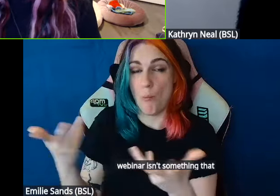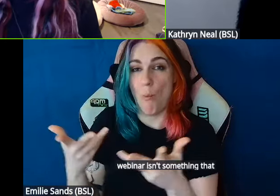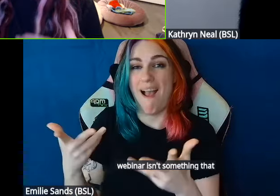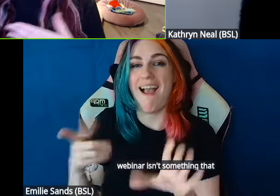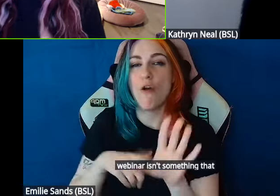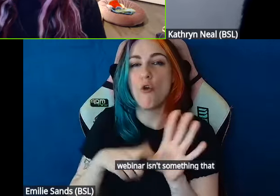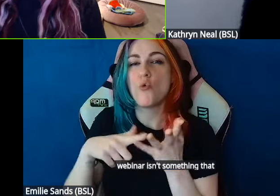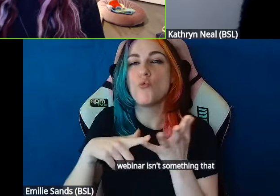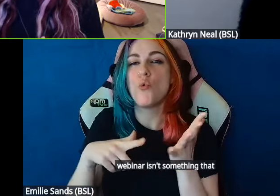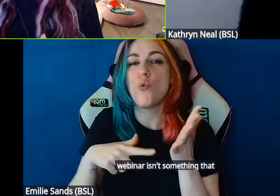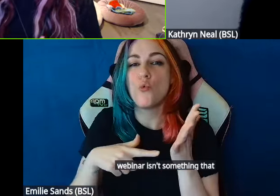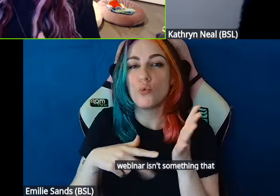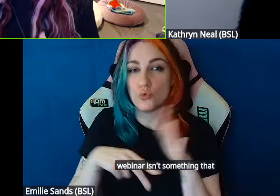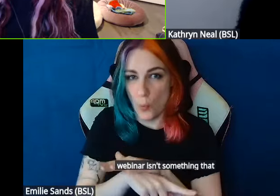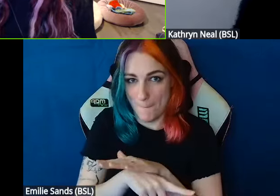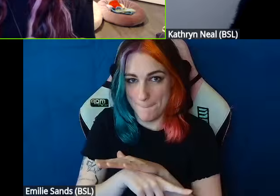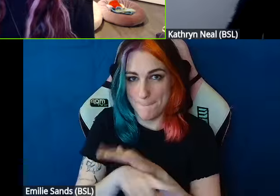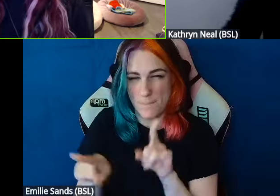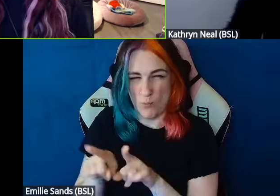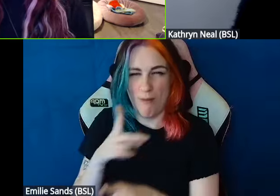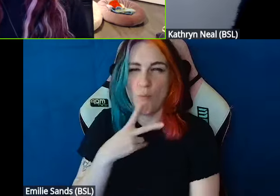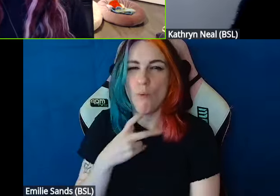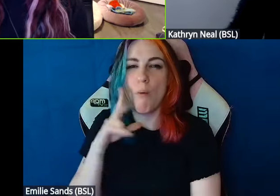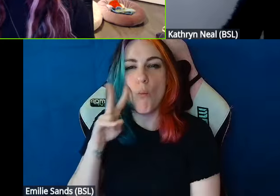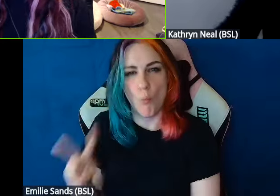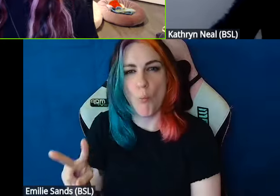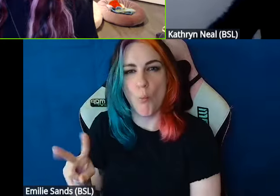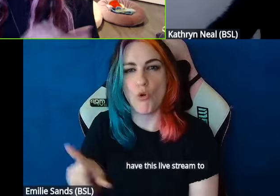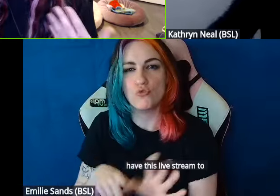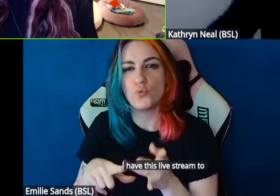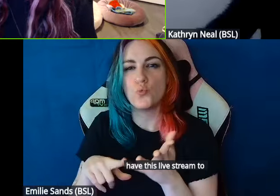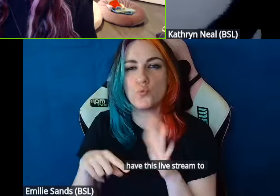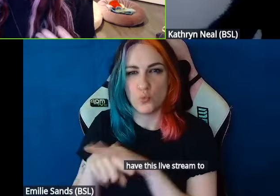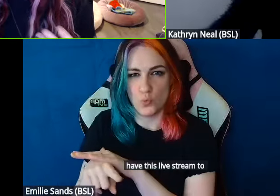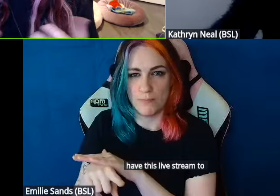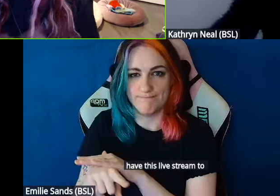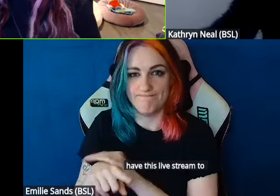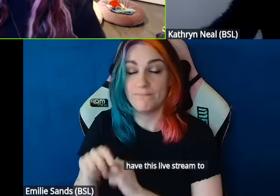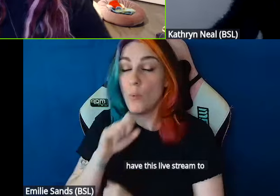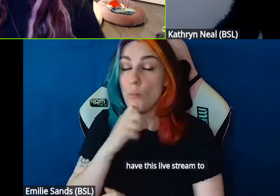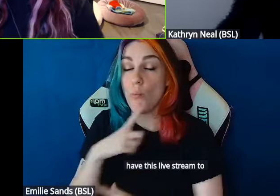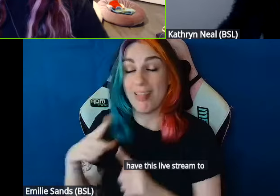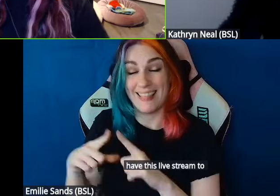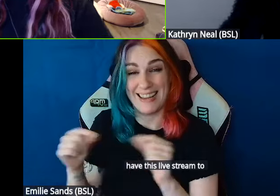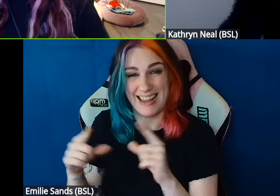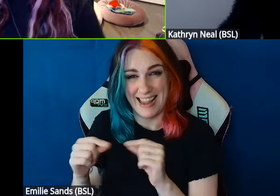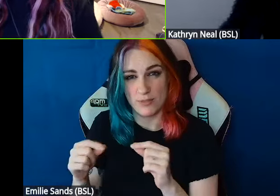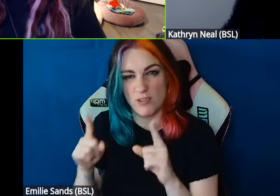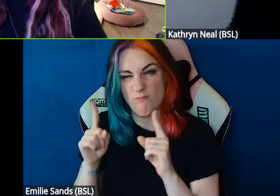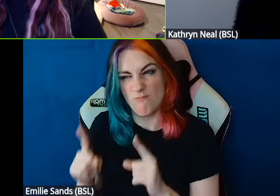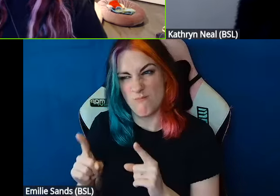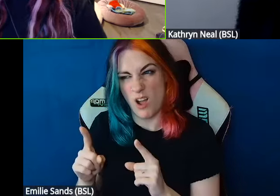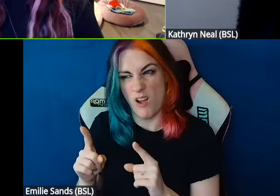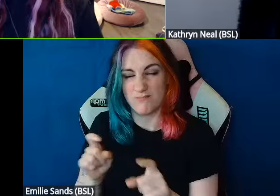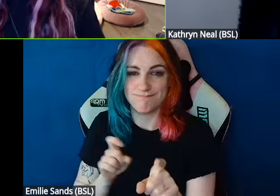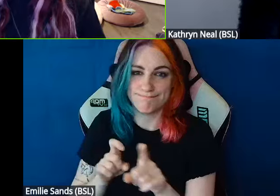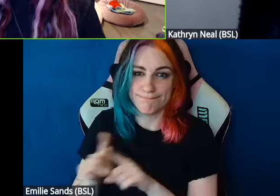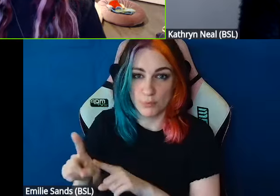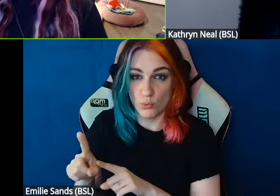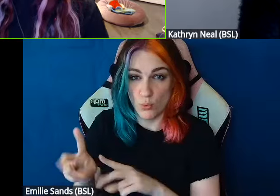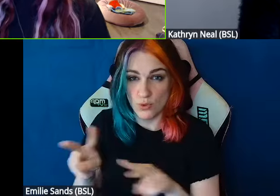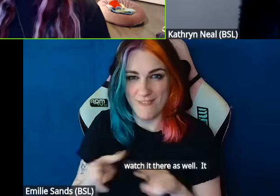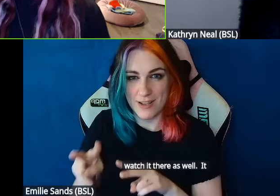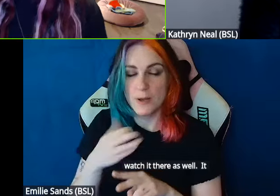So you're able to watch it there as well. It will have the captions, but for most of the videos, you won't be able to see the